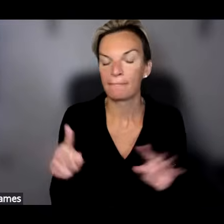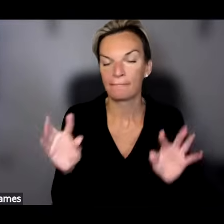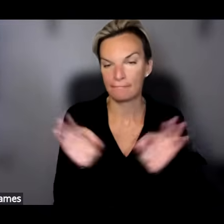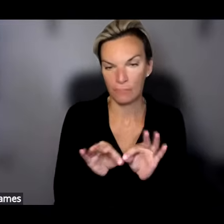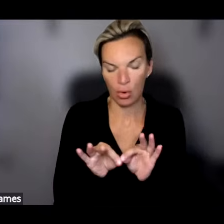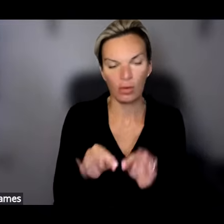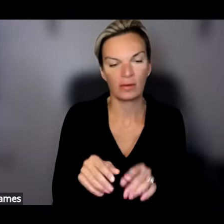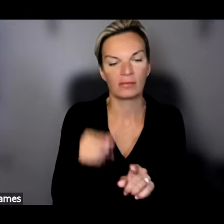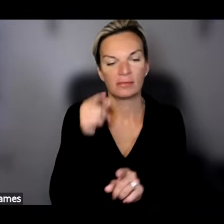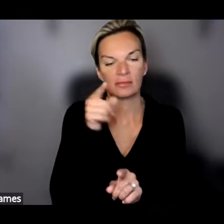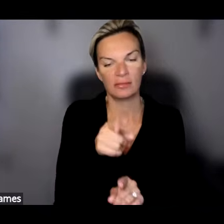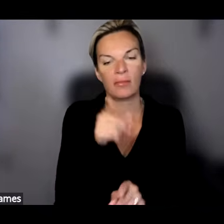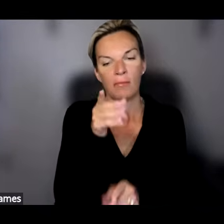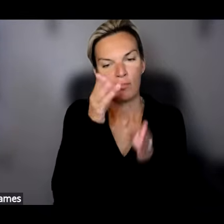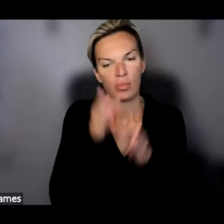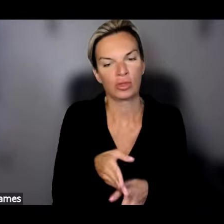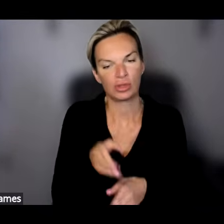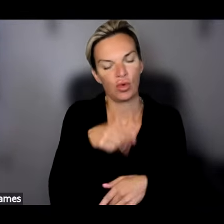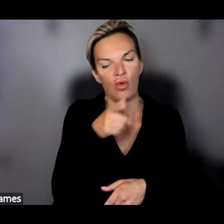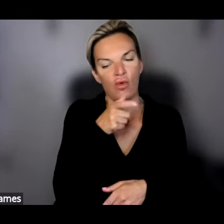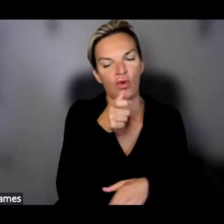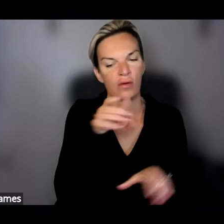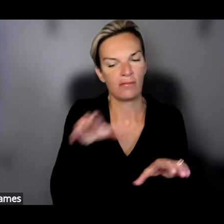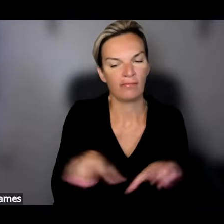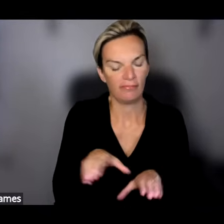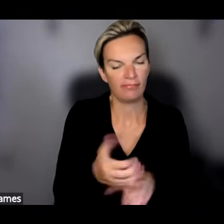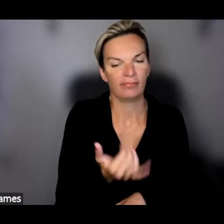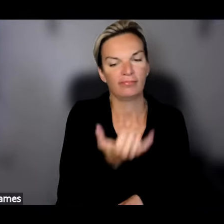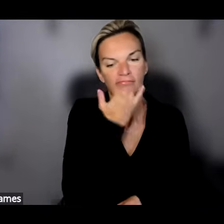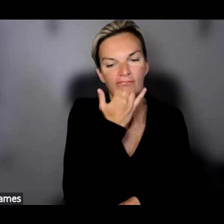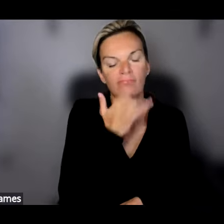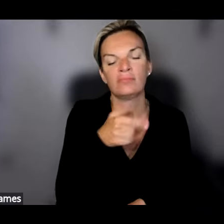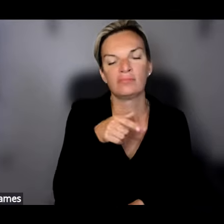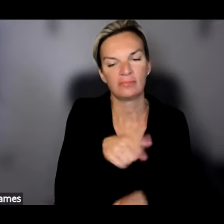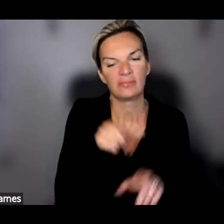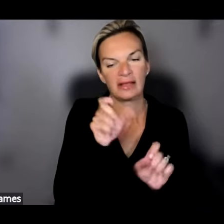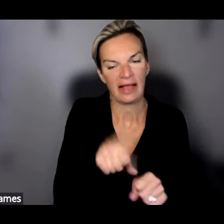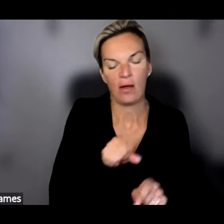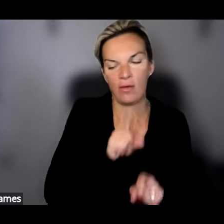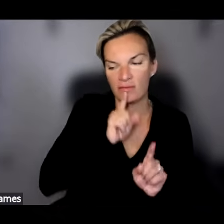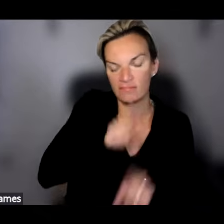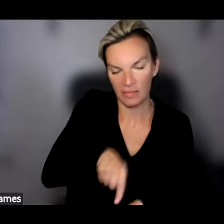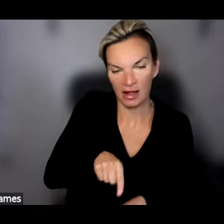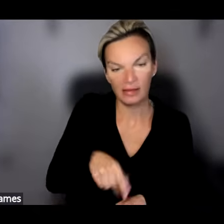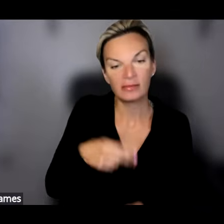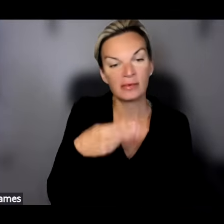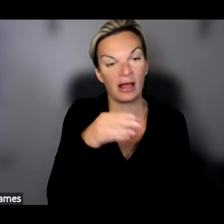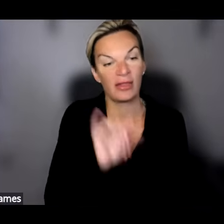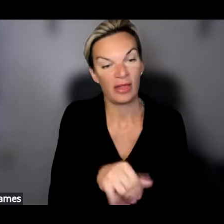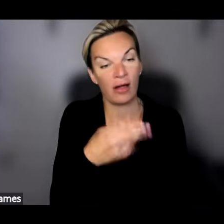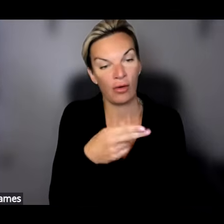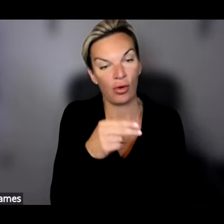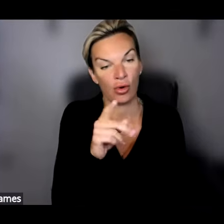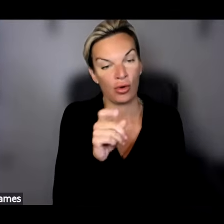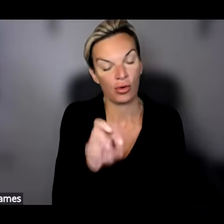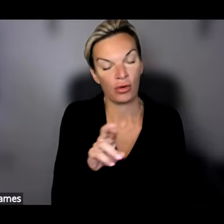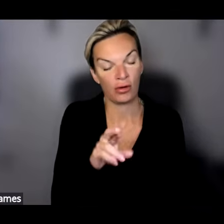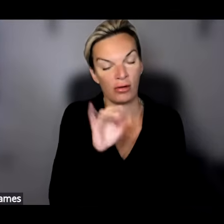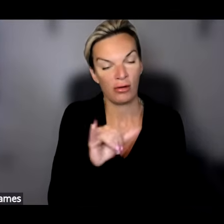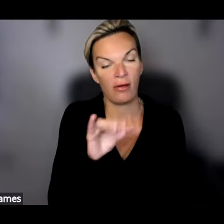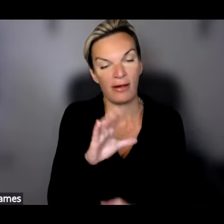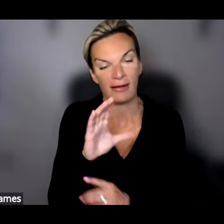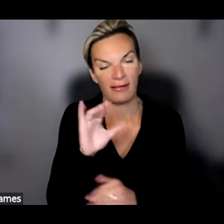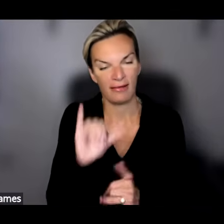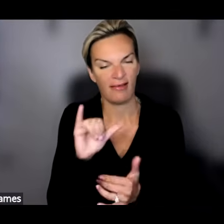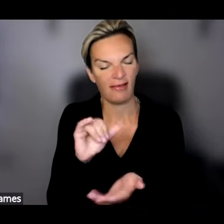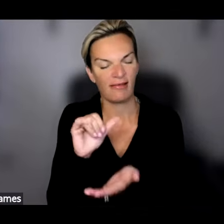of conduct being challenged and can respond to it. And in Hooker, the court upheld language describing a course